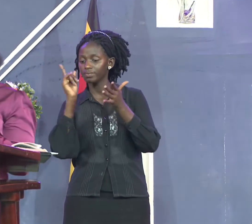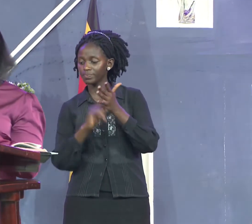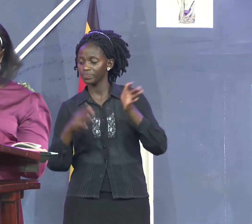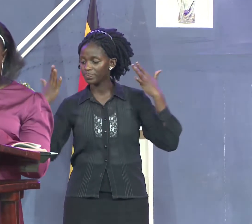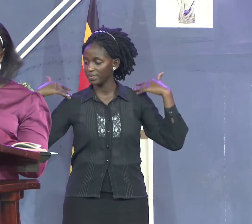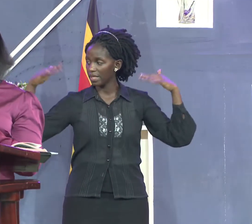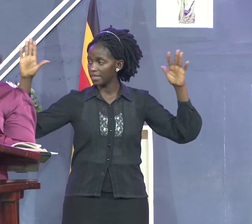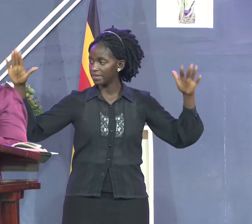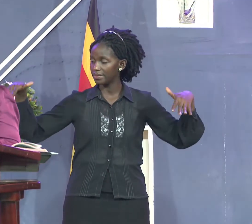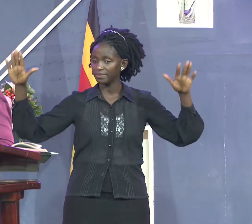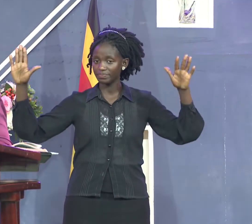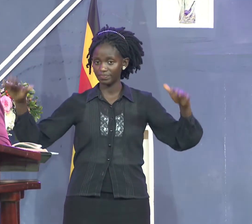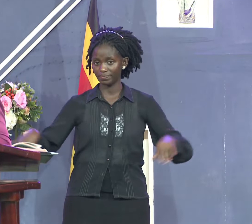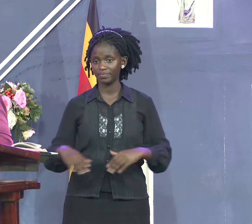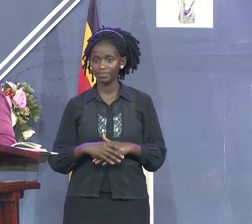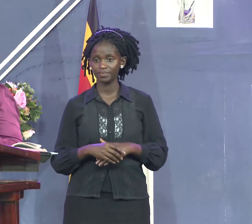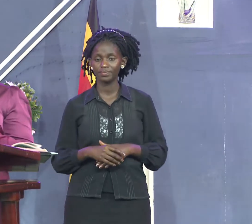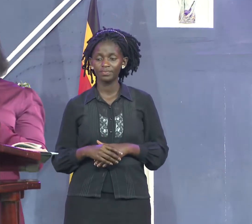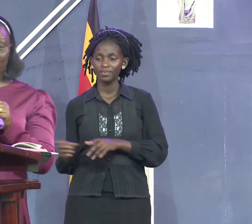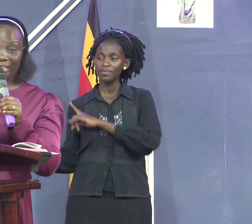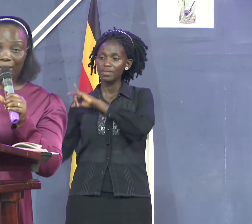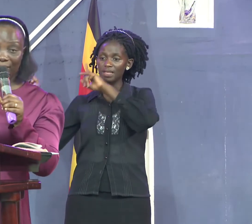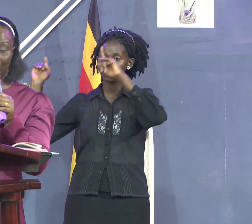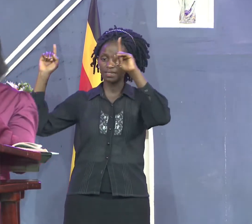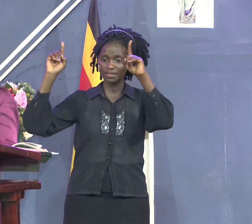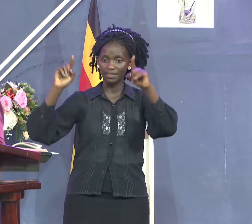malaika, that the angel